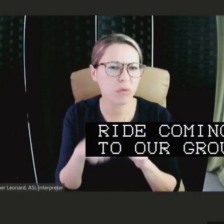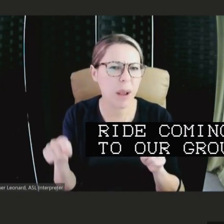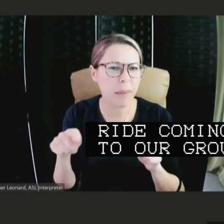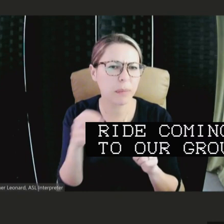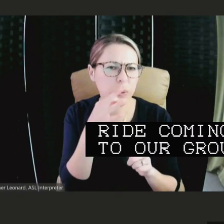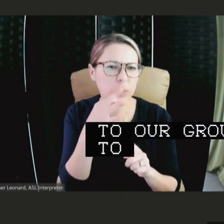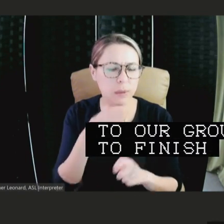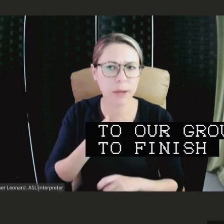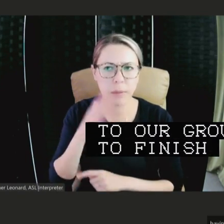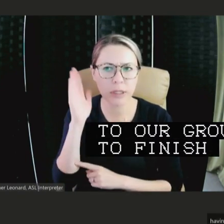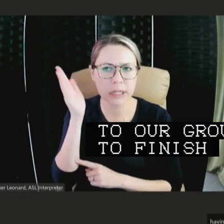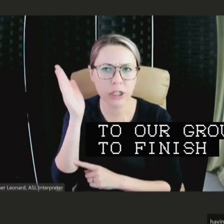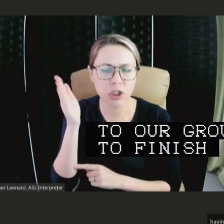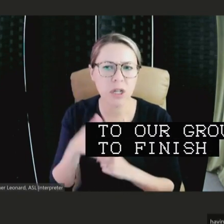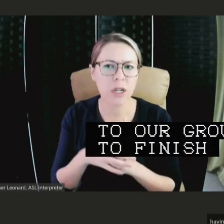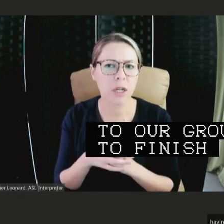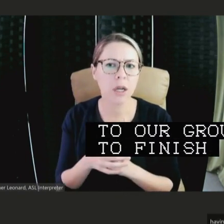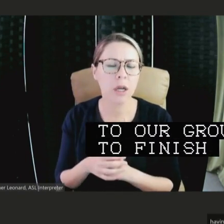my